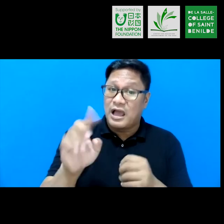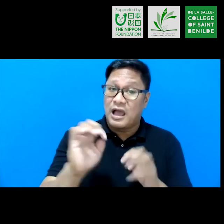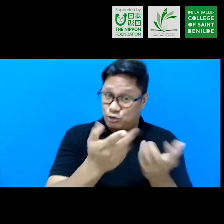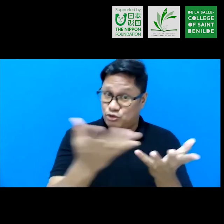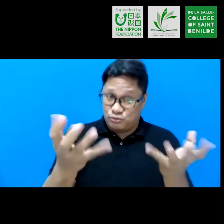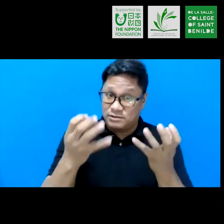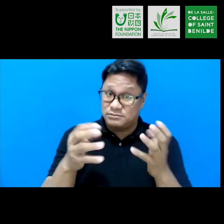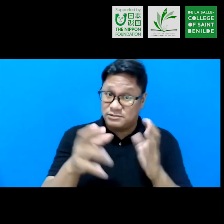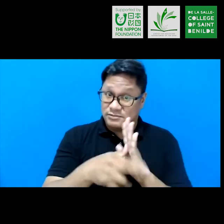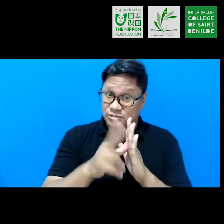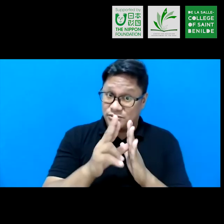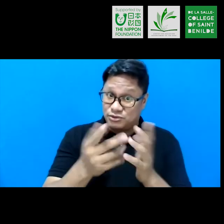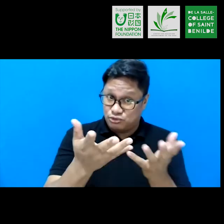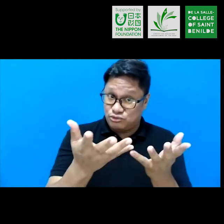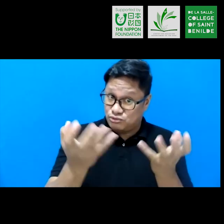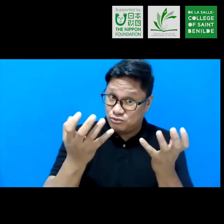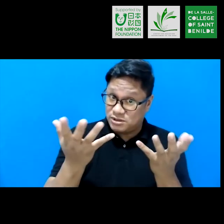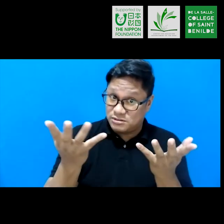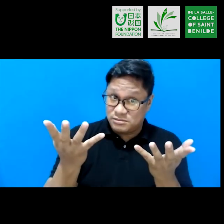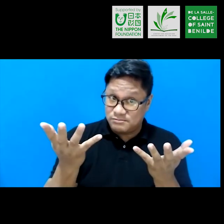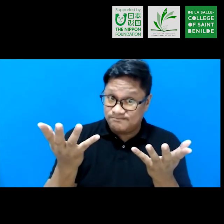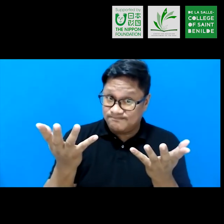Do you want to